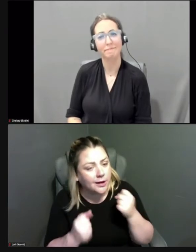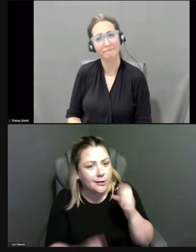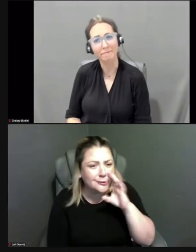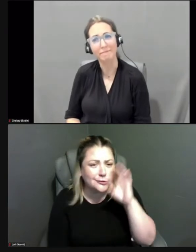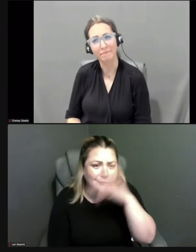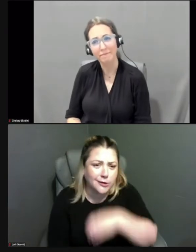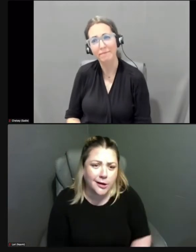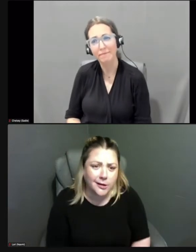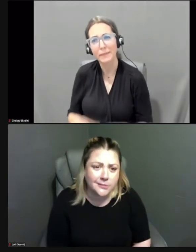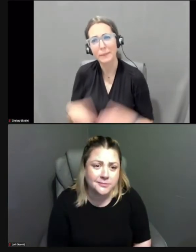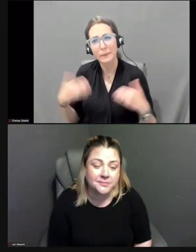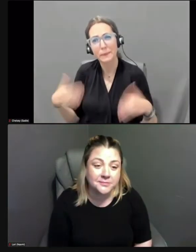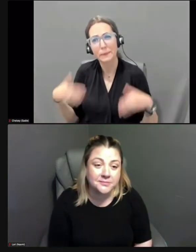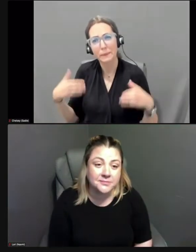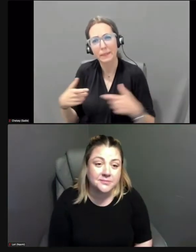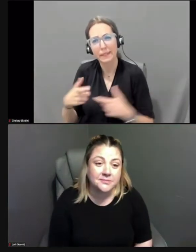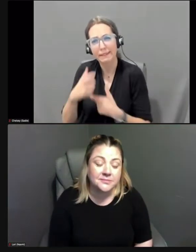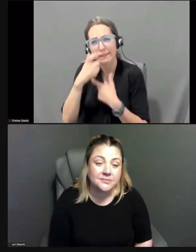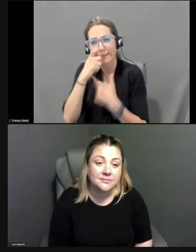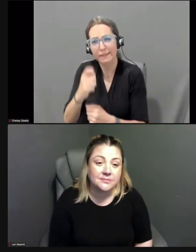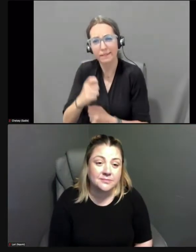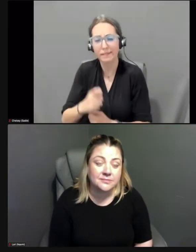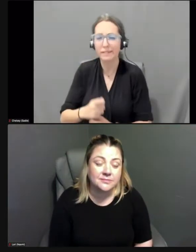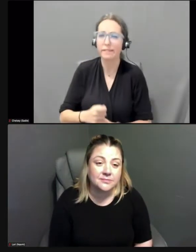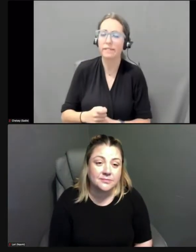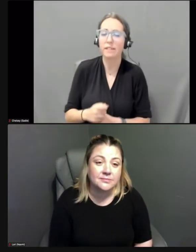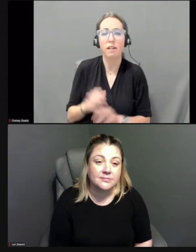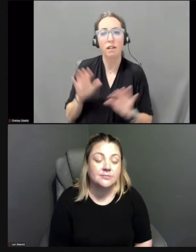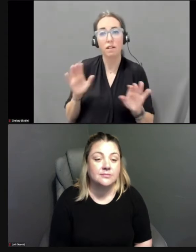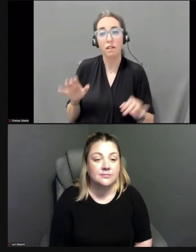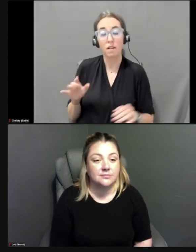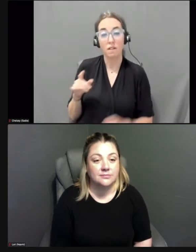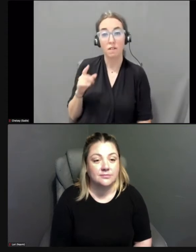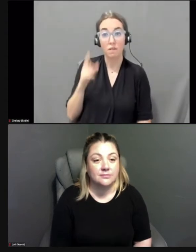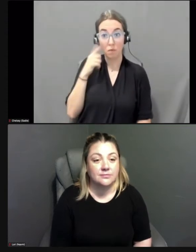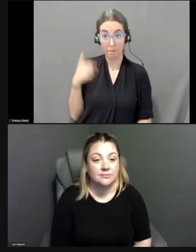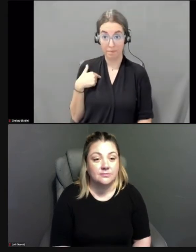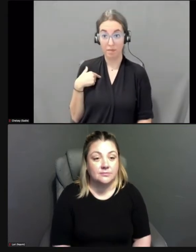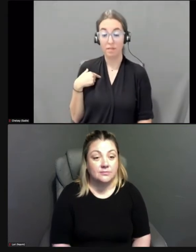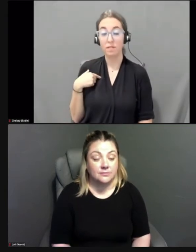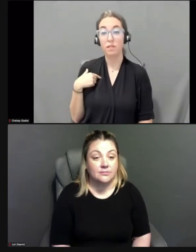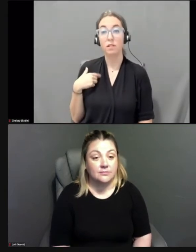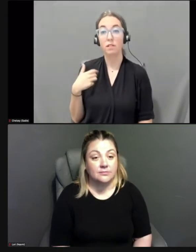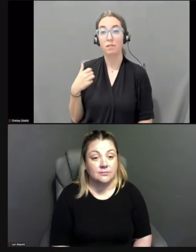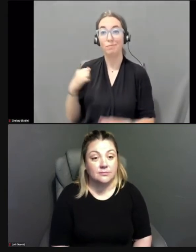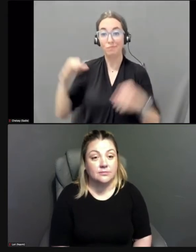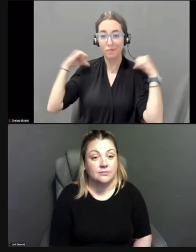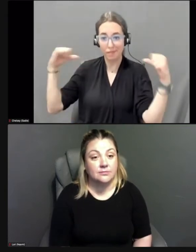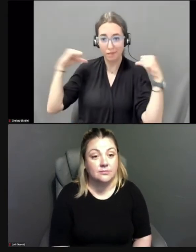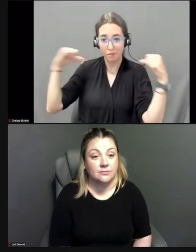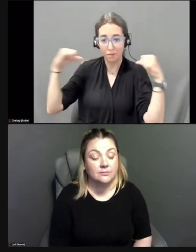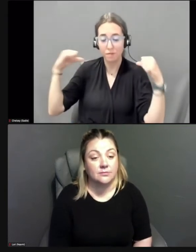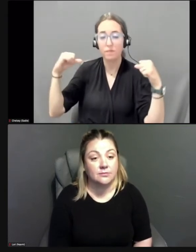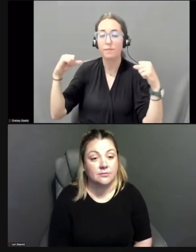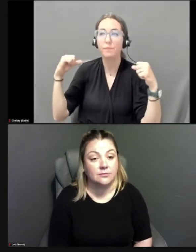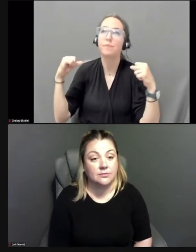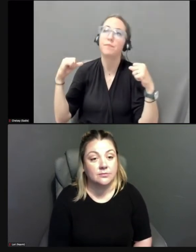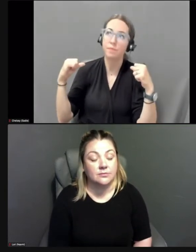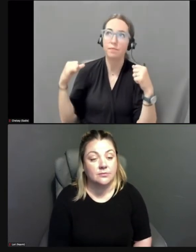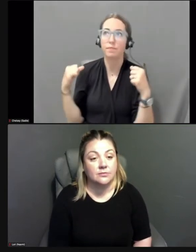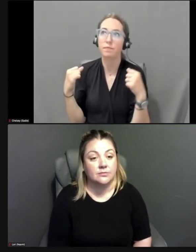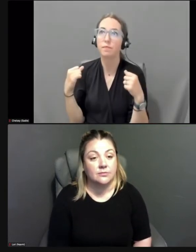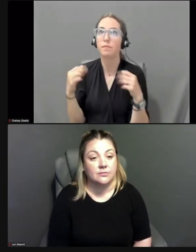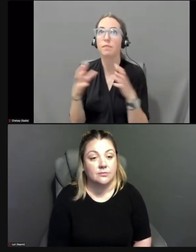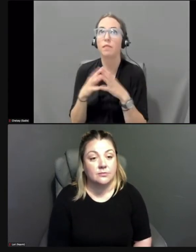is super interesting. I think for me, the exercise component, like when I started making a point